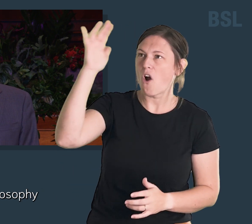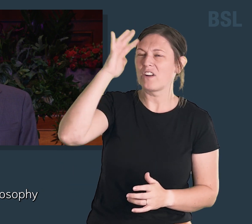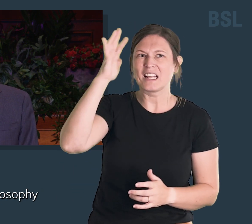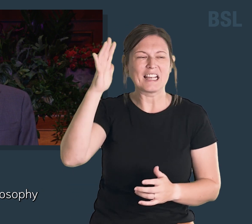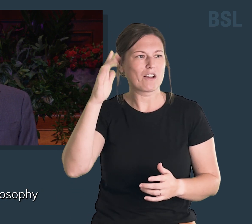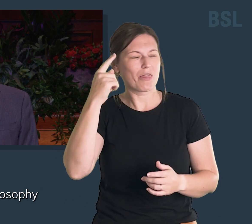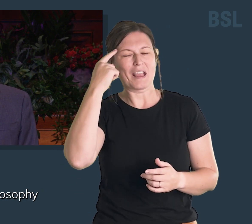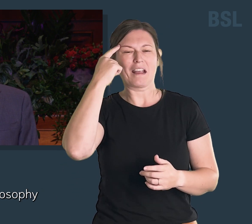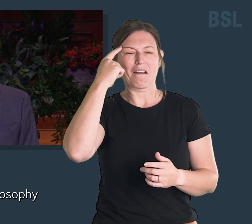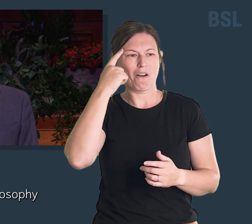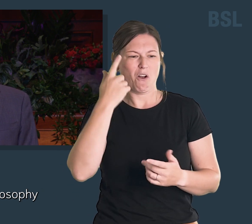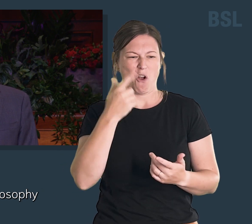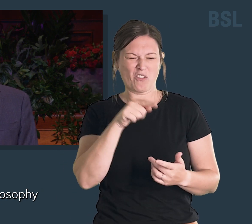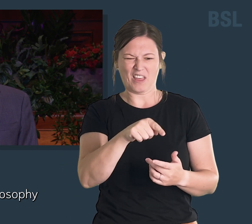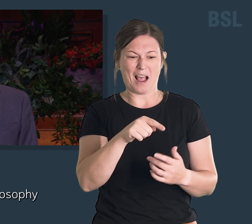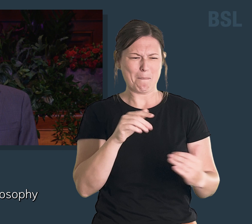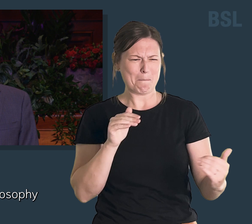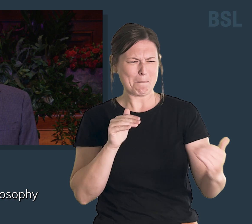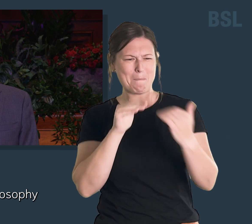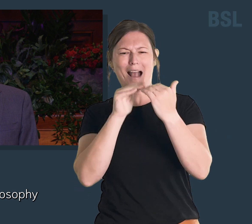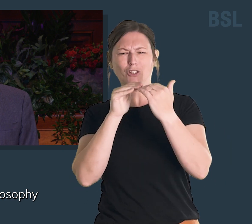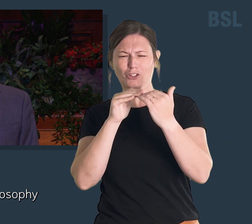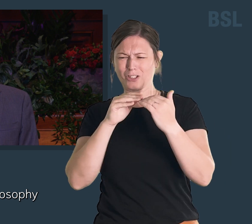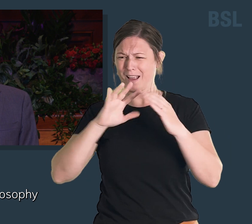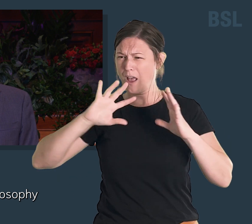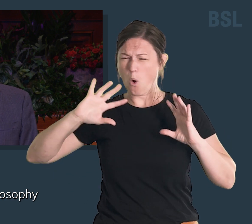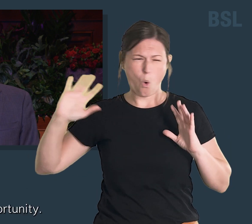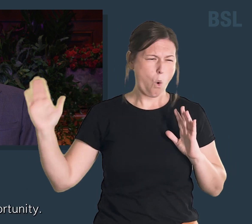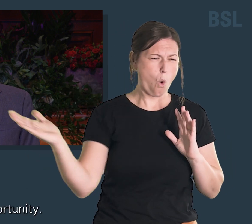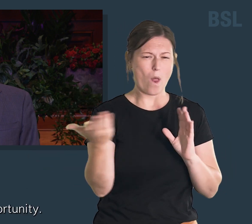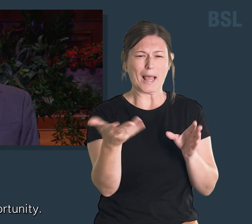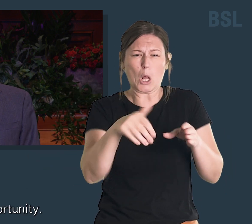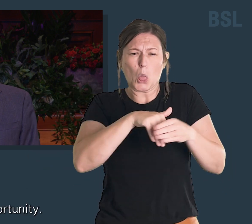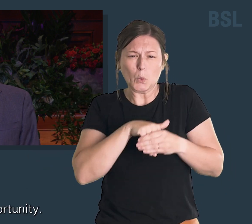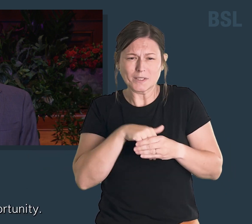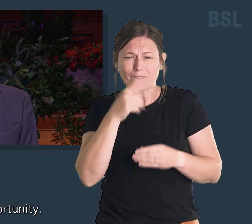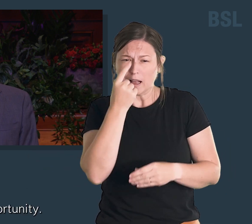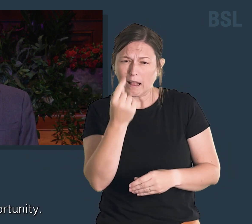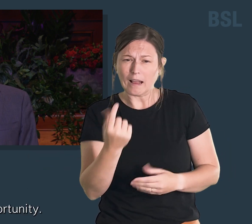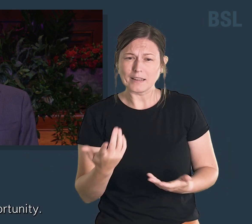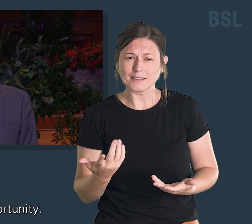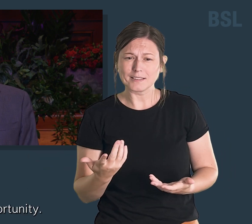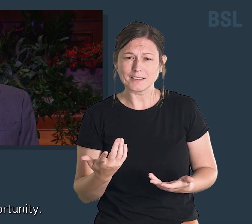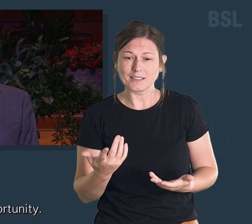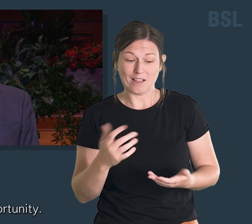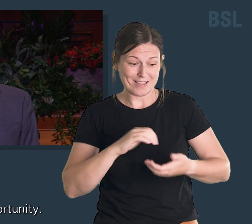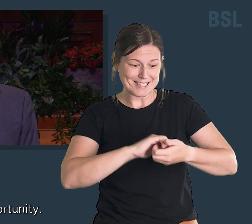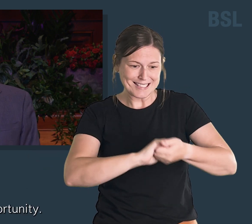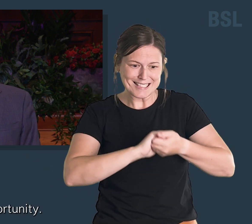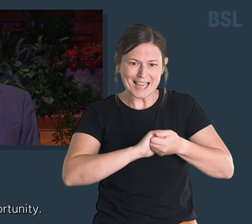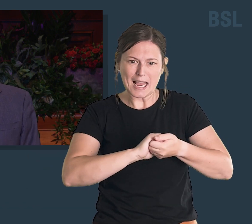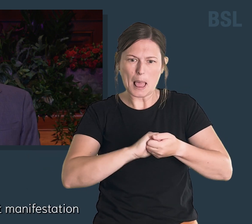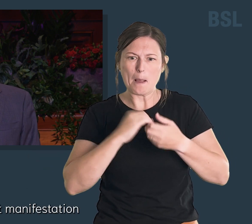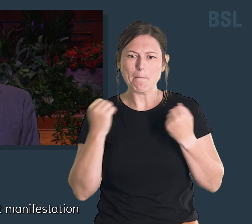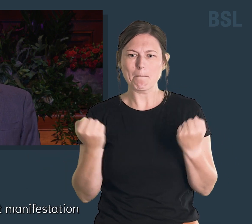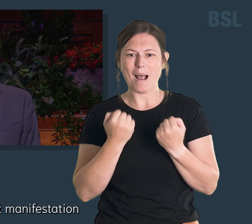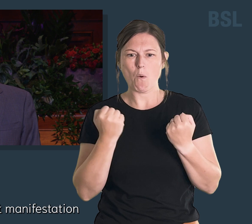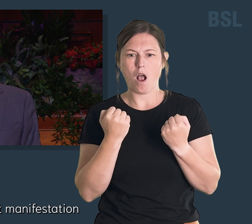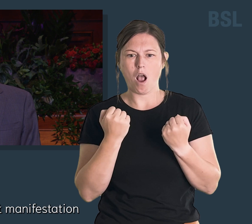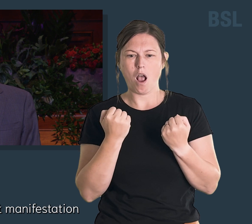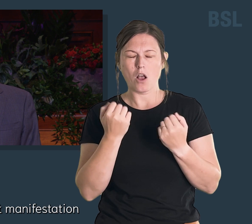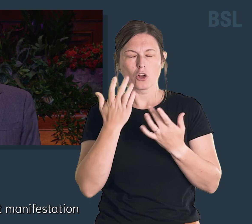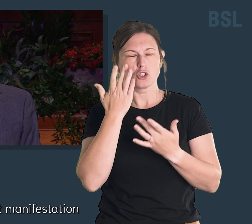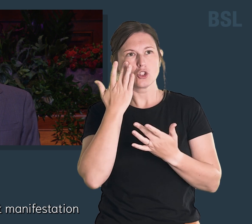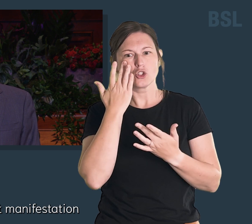theology or philosophy or authority can match such an all-inclusive opportunity. The sealing